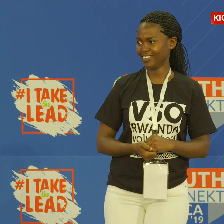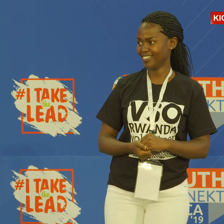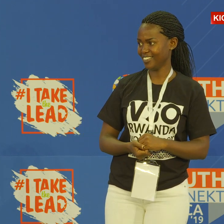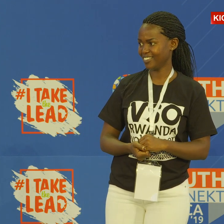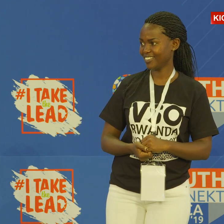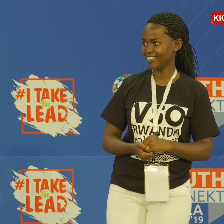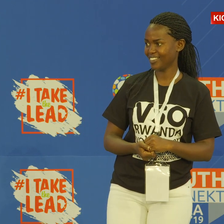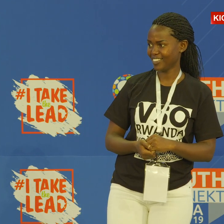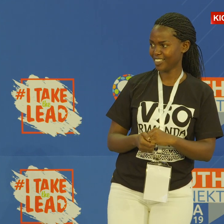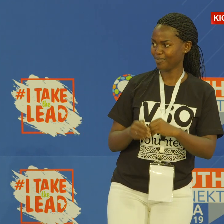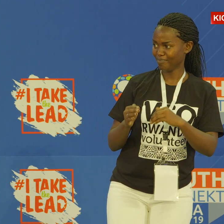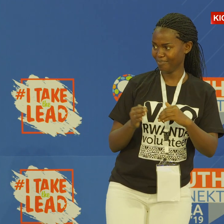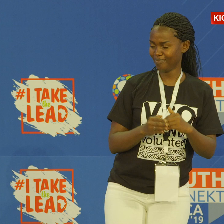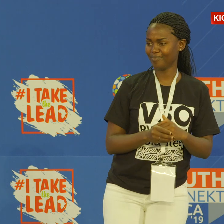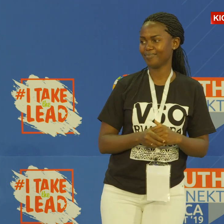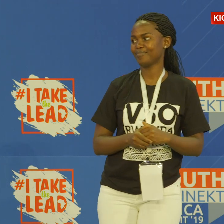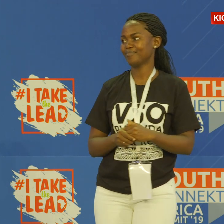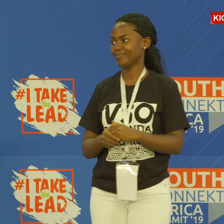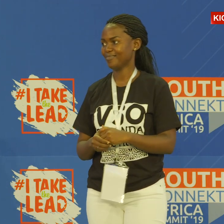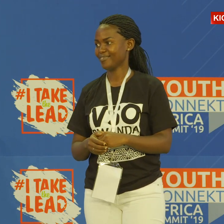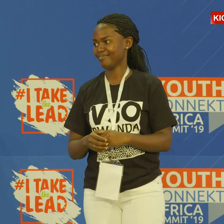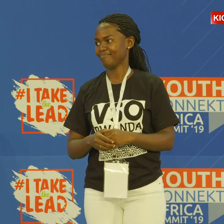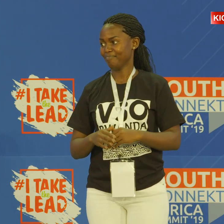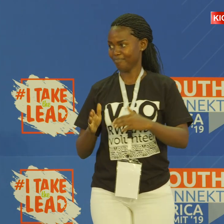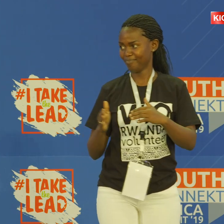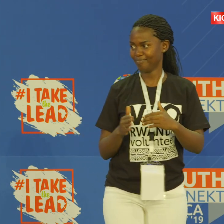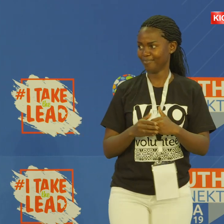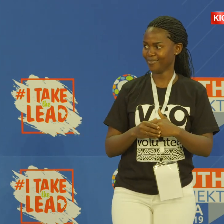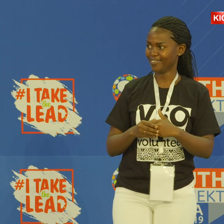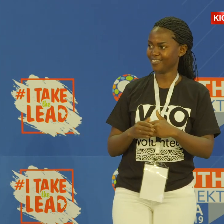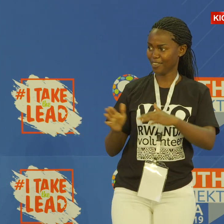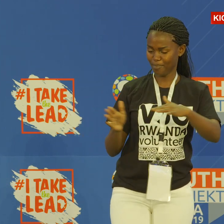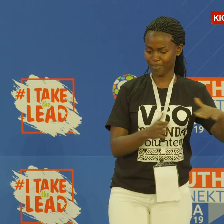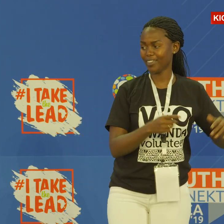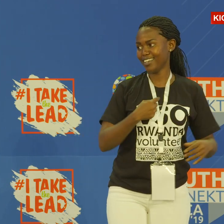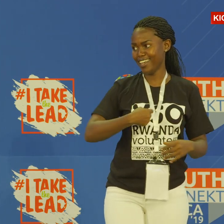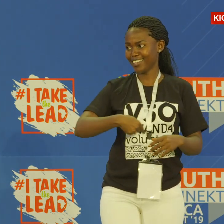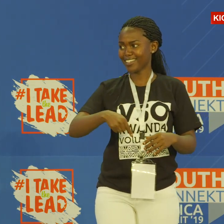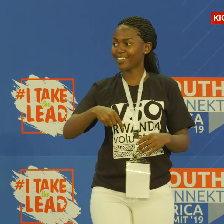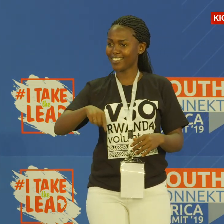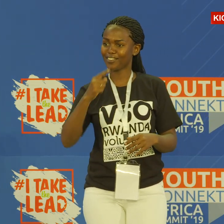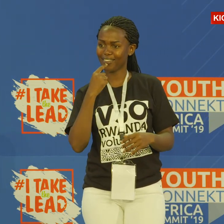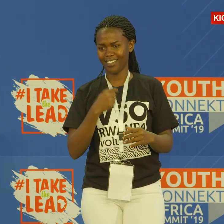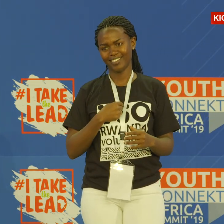that people with disability will be included in your program, because disability is not an ability.